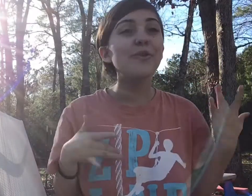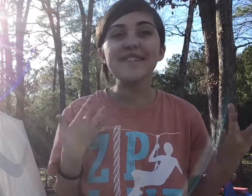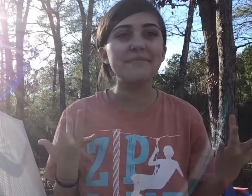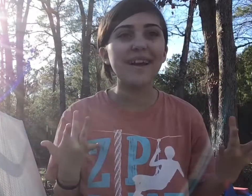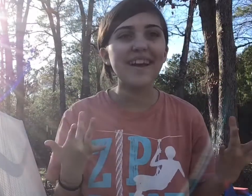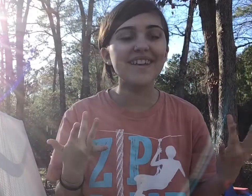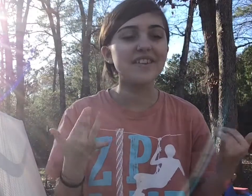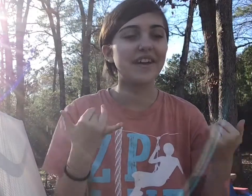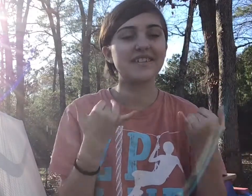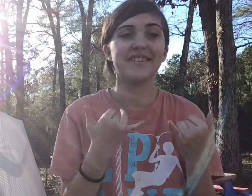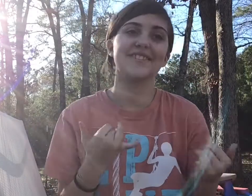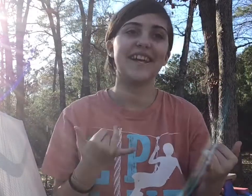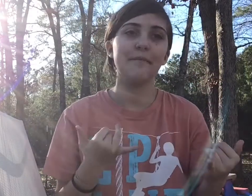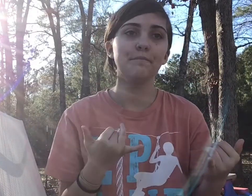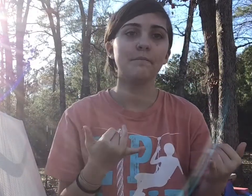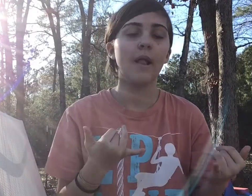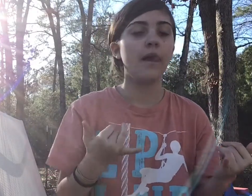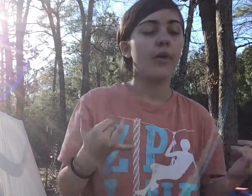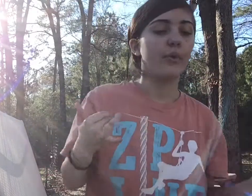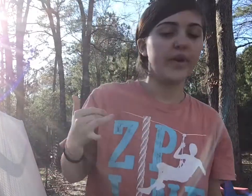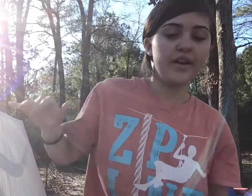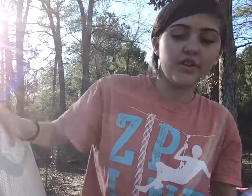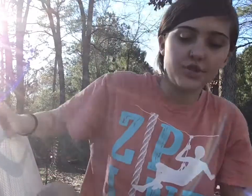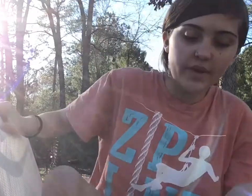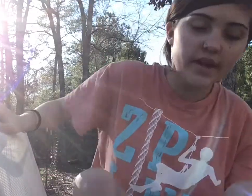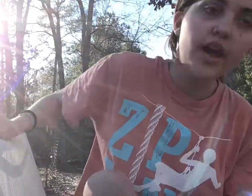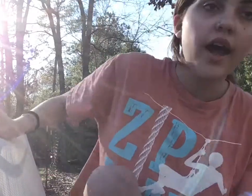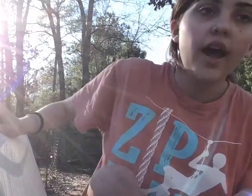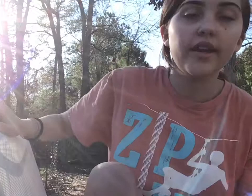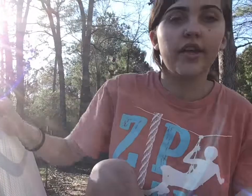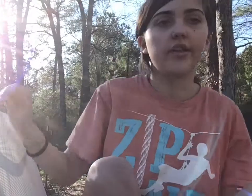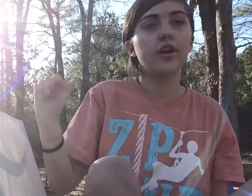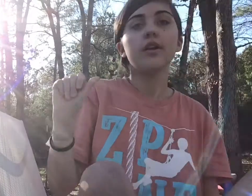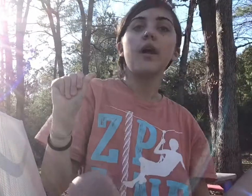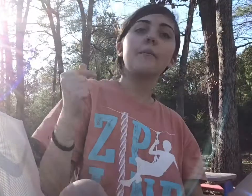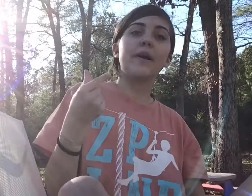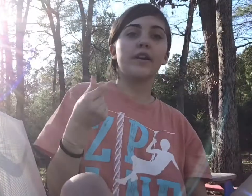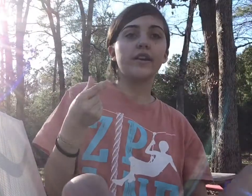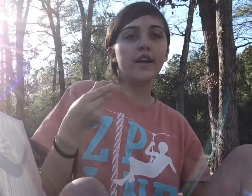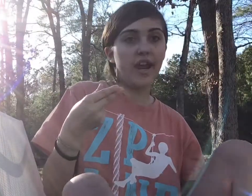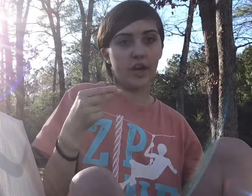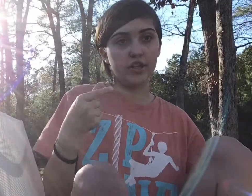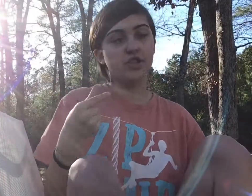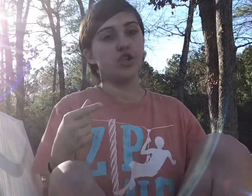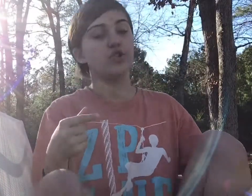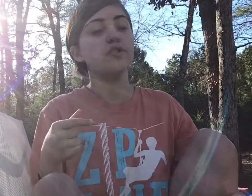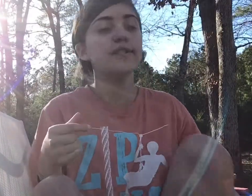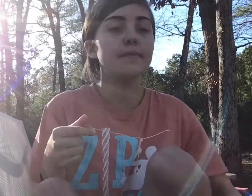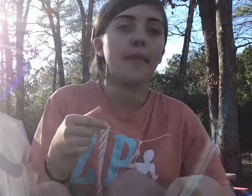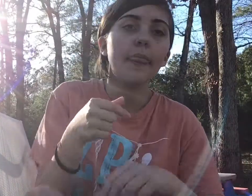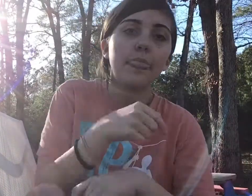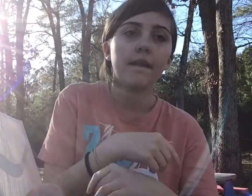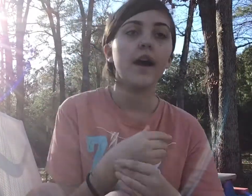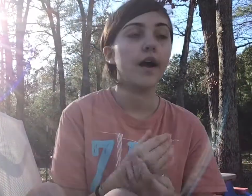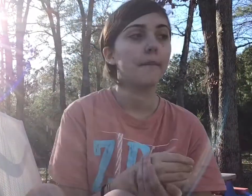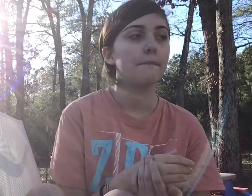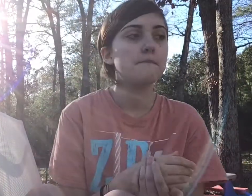What's up, guys? Okay, so today we are doing another American Heritage Girls